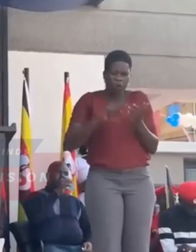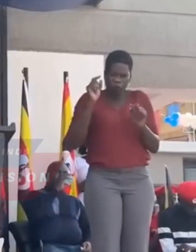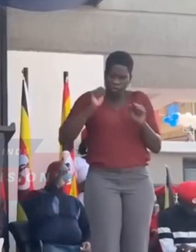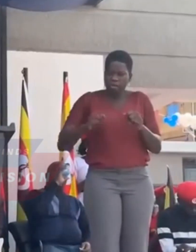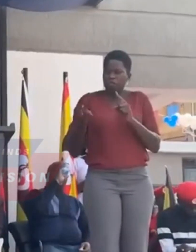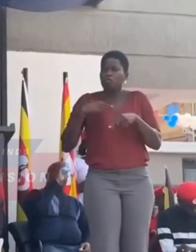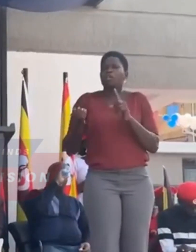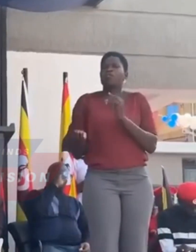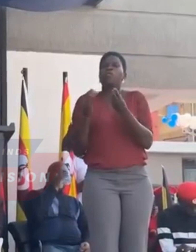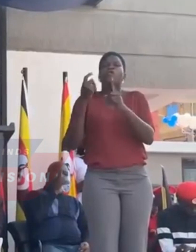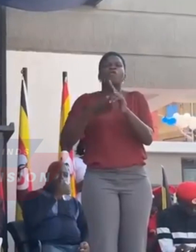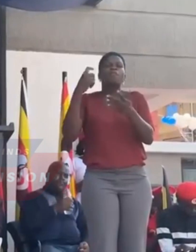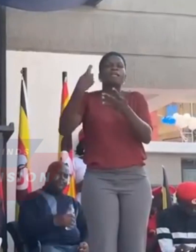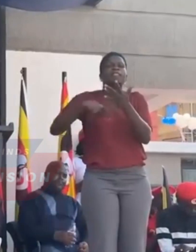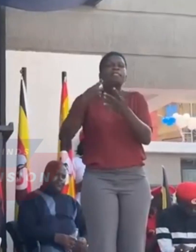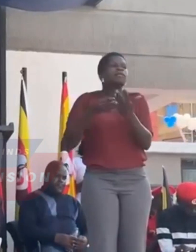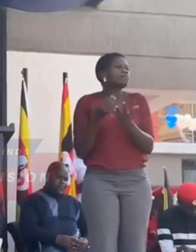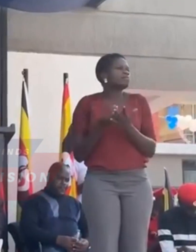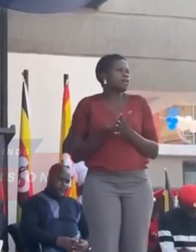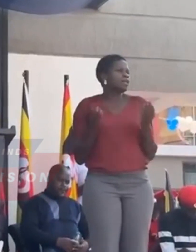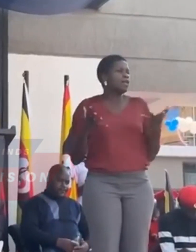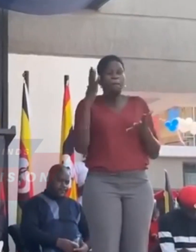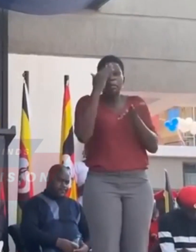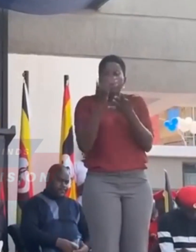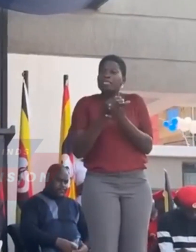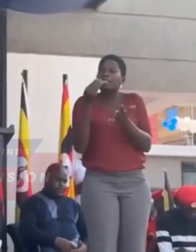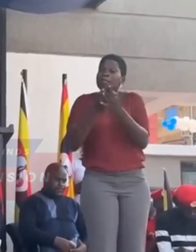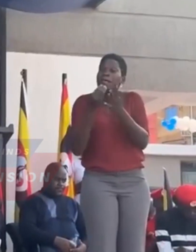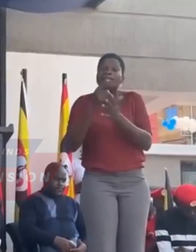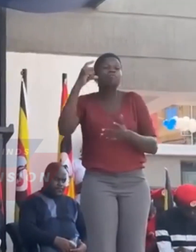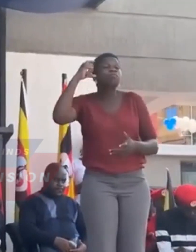All the trillions, what can we do? What shall we be able to do with it?